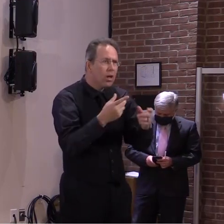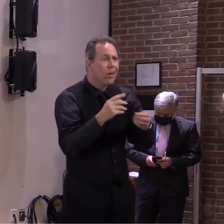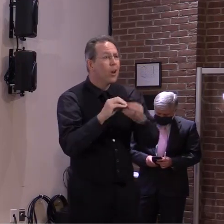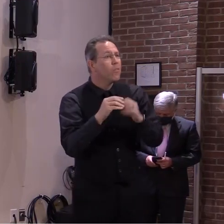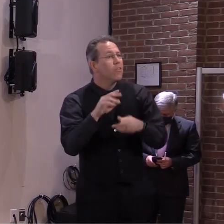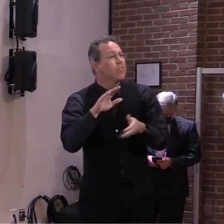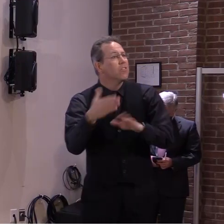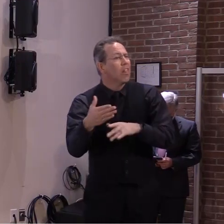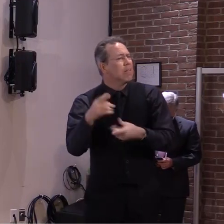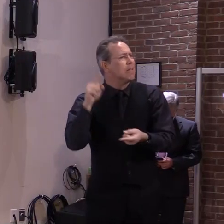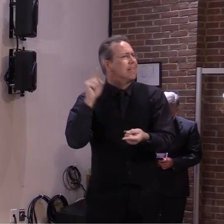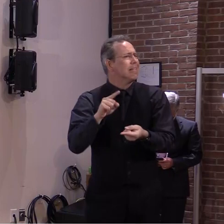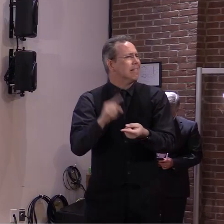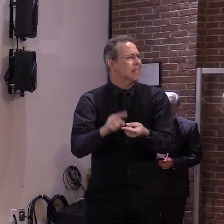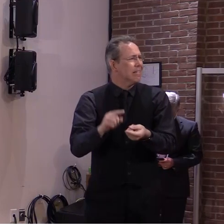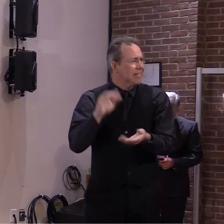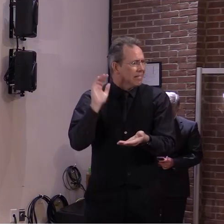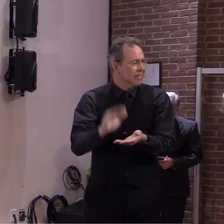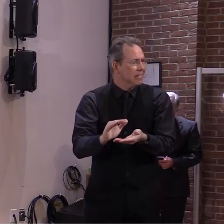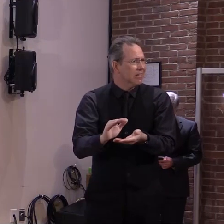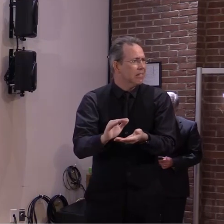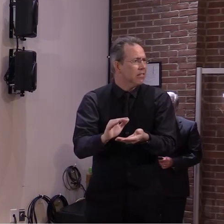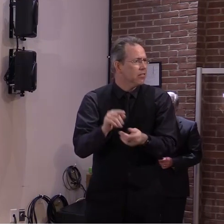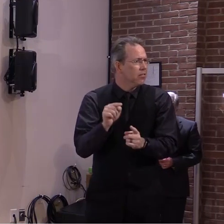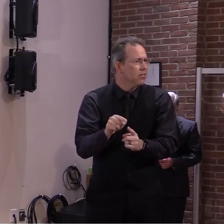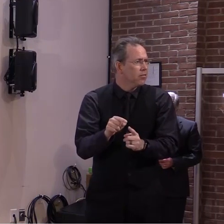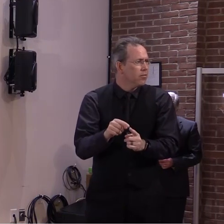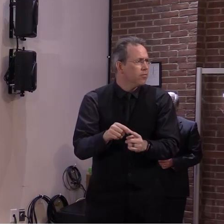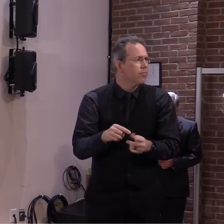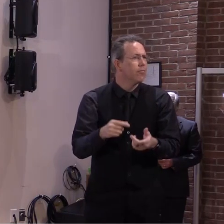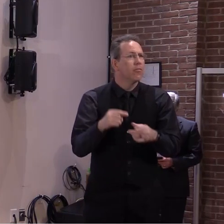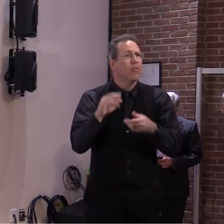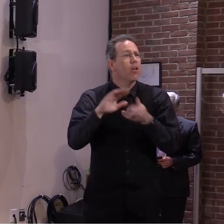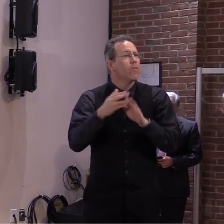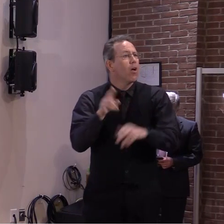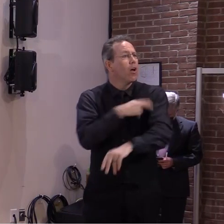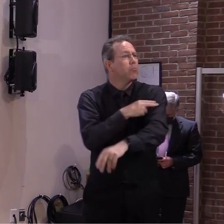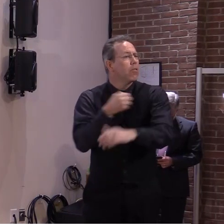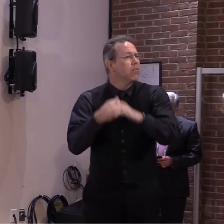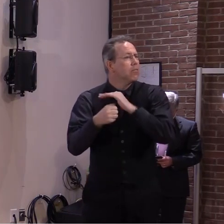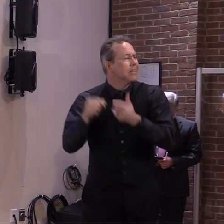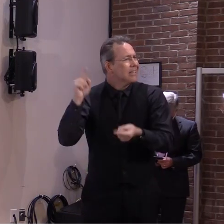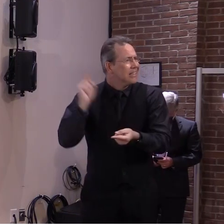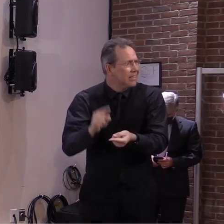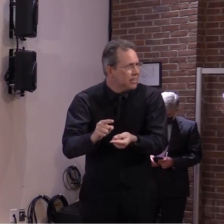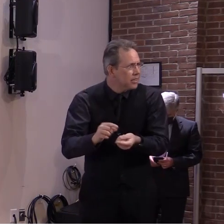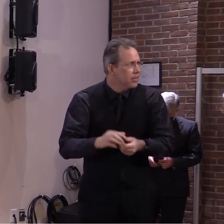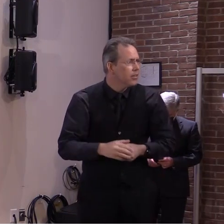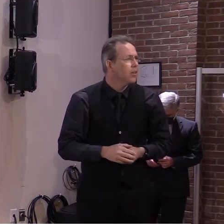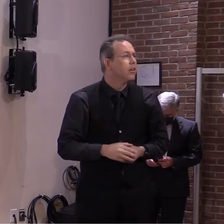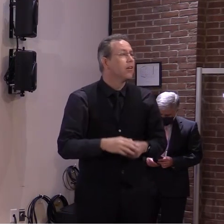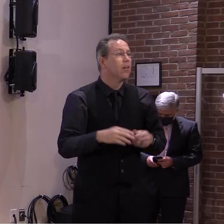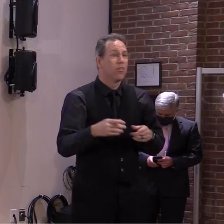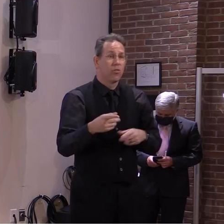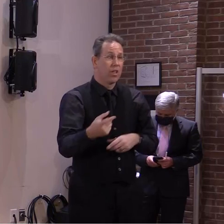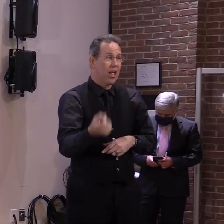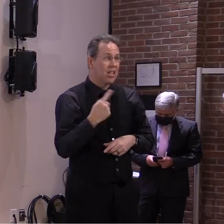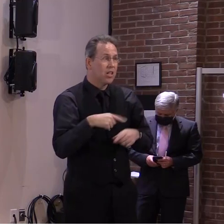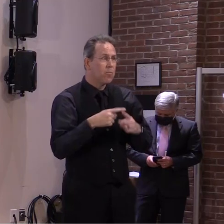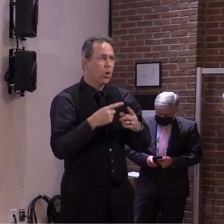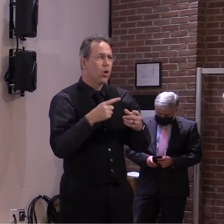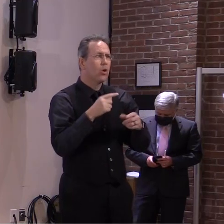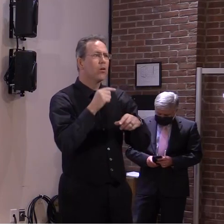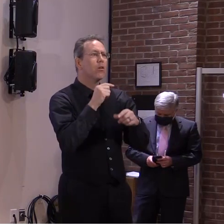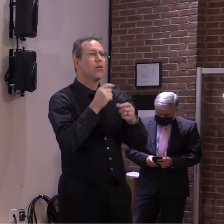March, a year ago, we didn't have the vaccine available to us. And now we do. We've